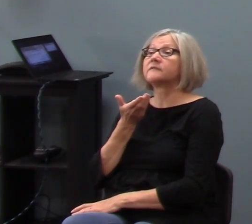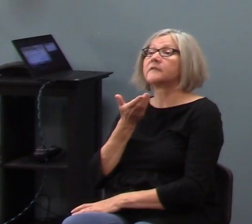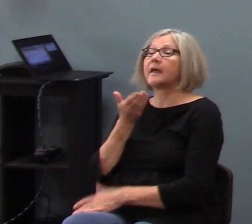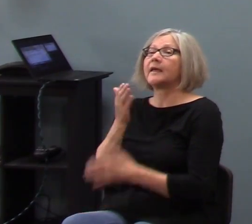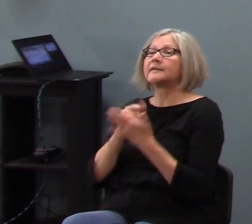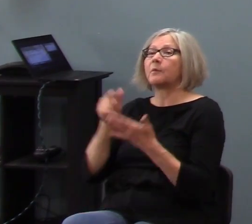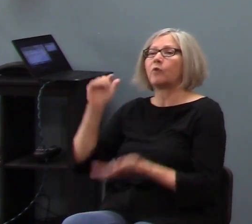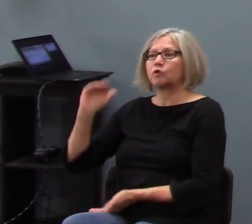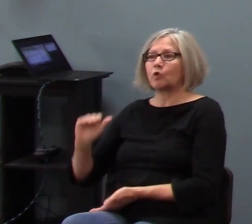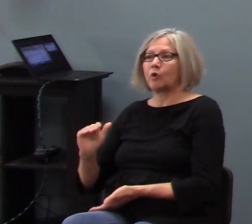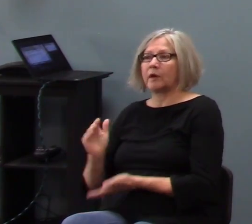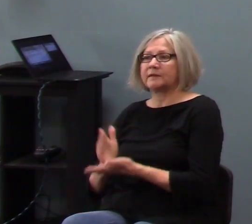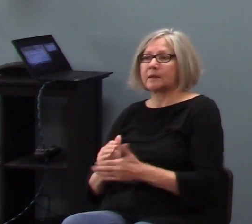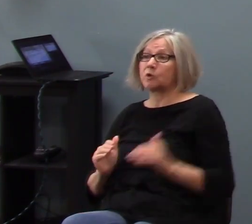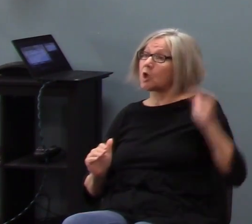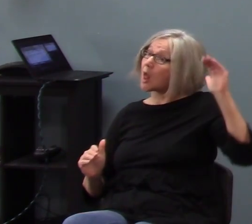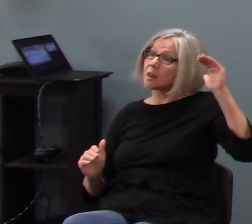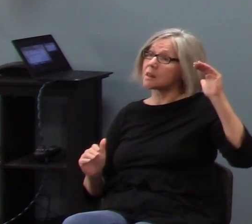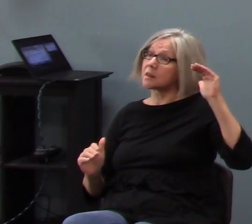of you are short, some of you are tall.